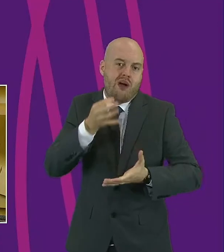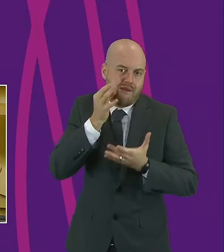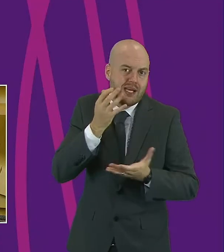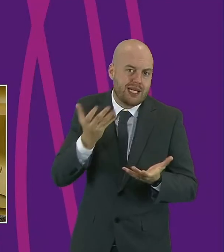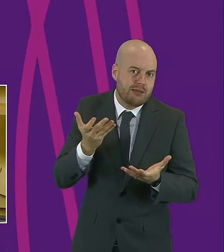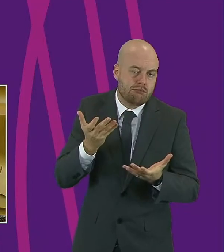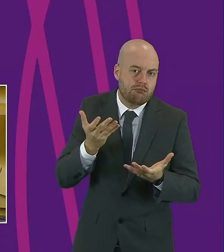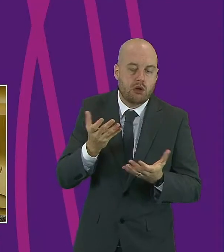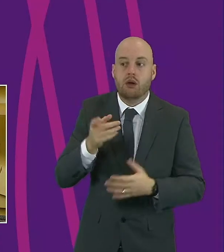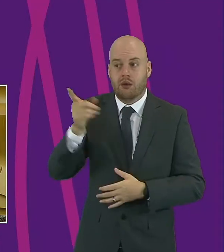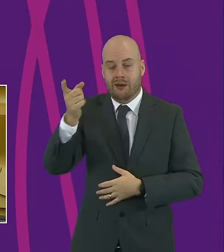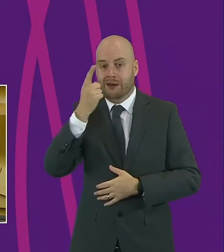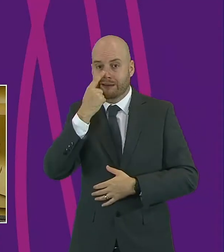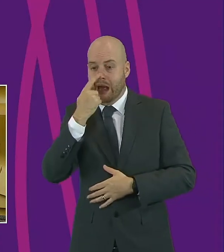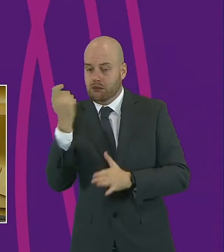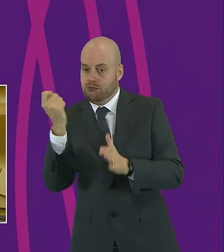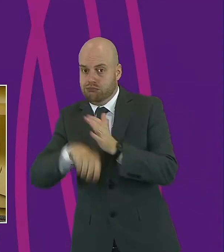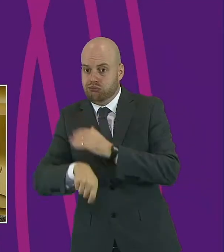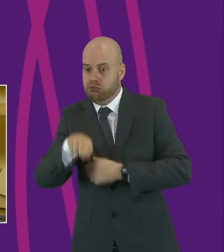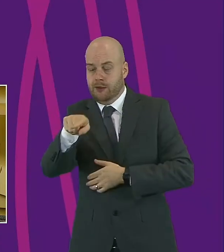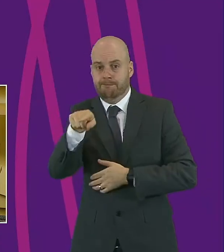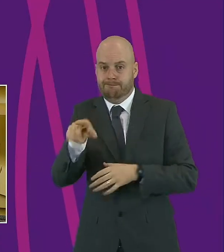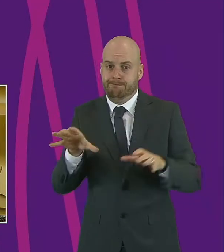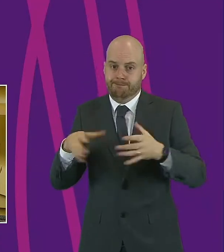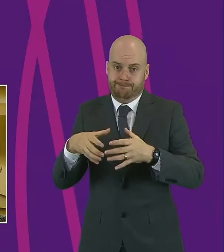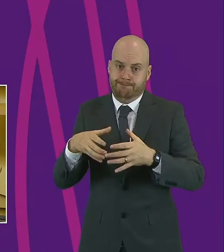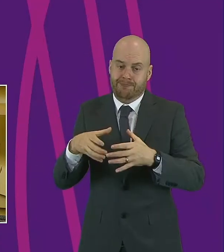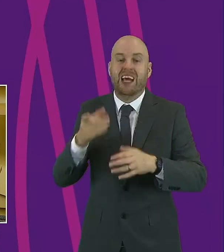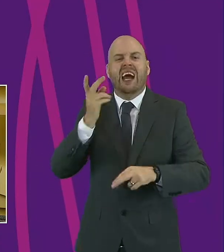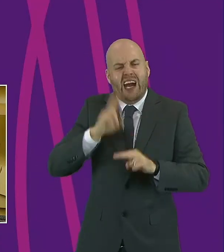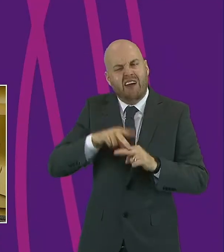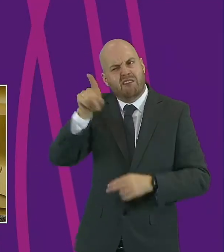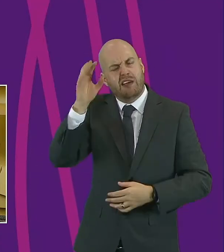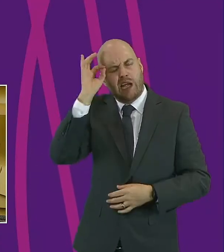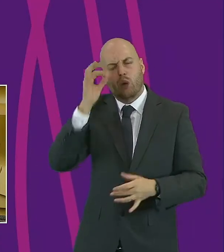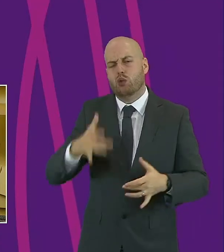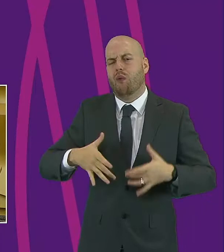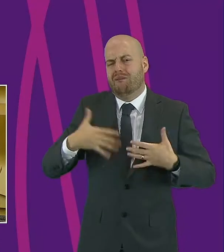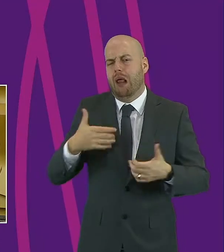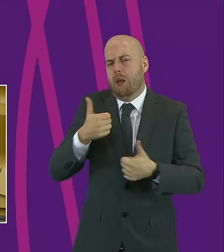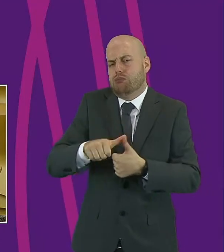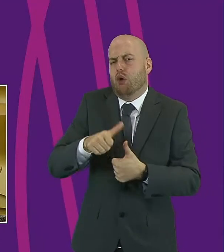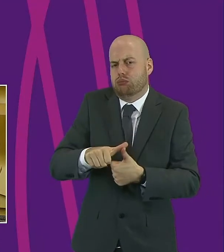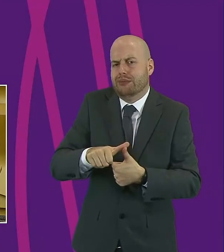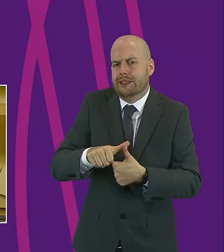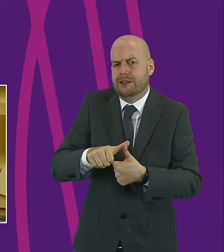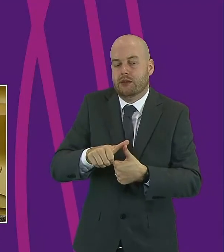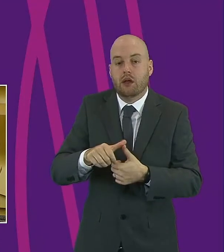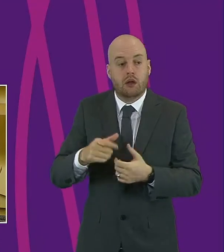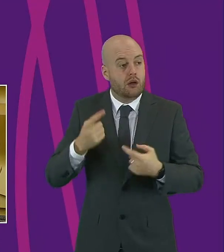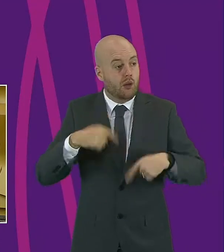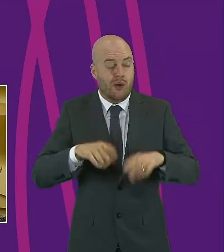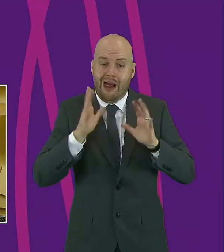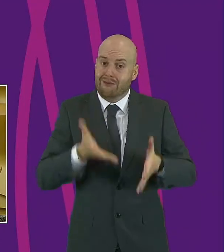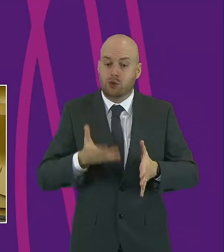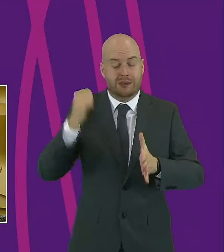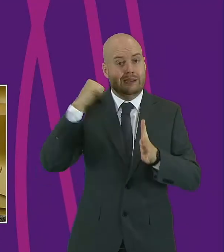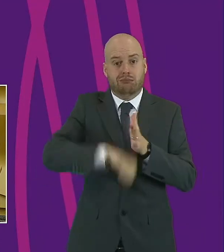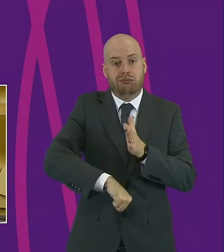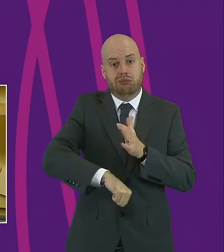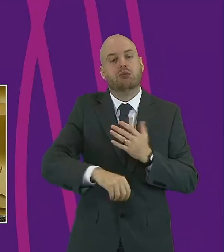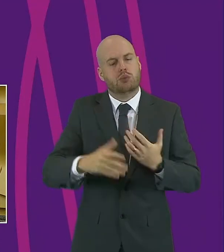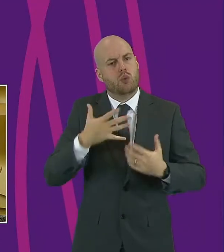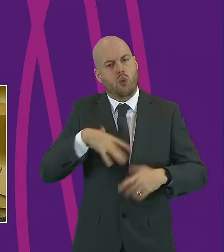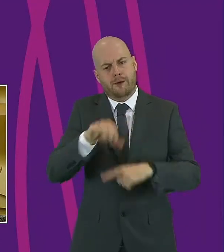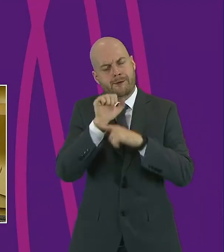them remaining open, where they deem that is necessary for the purpose of preventing, protecting against or controlling the spread of infection. We